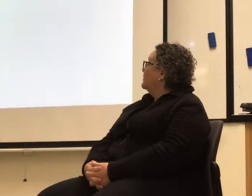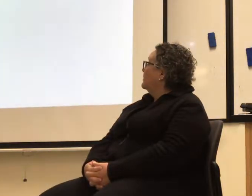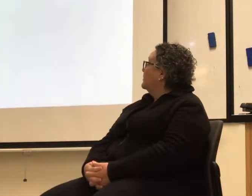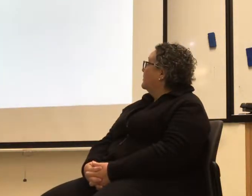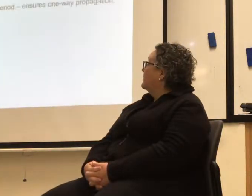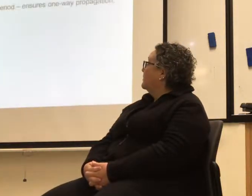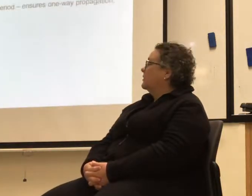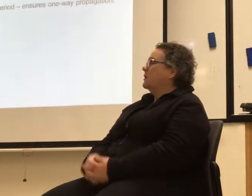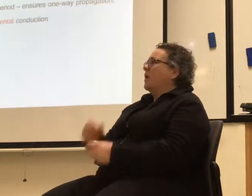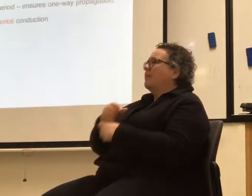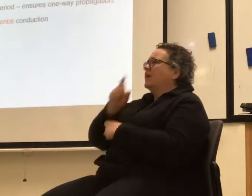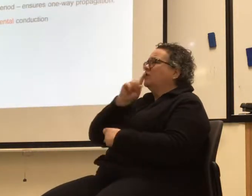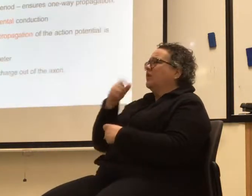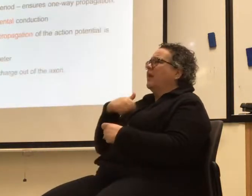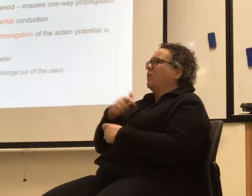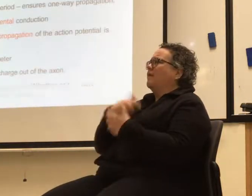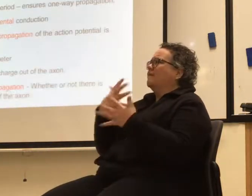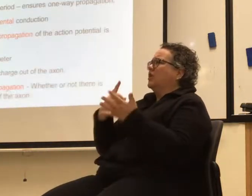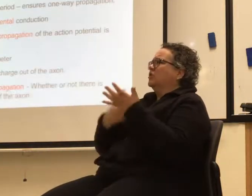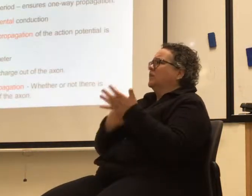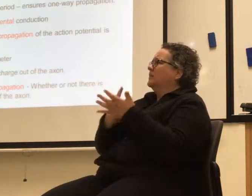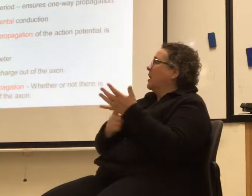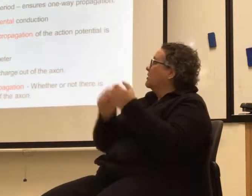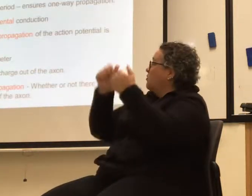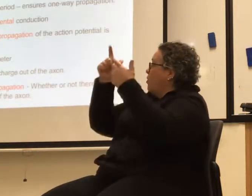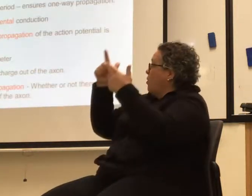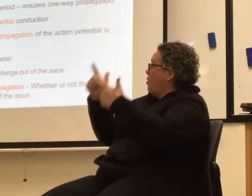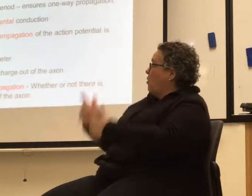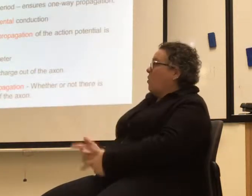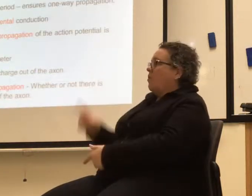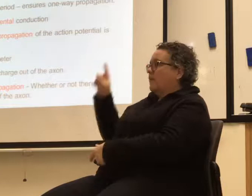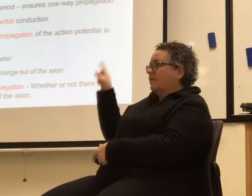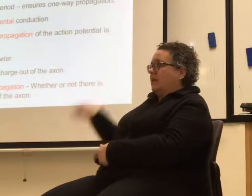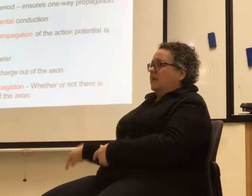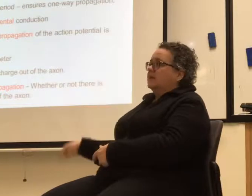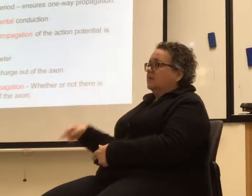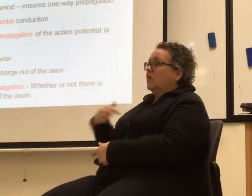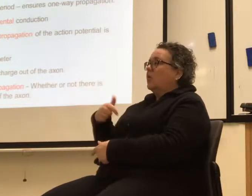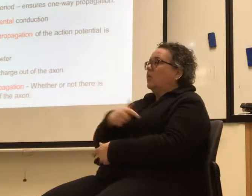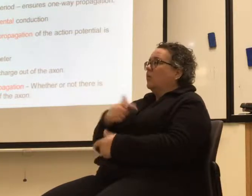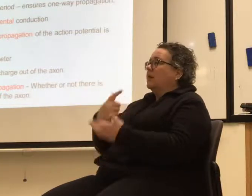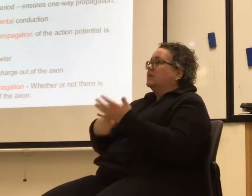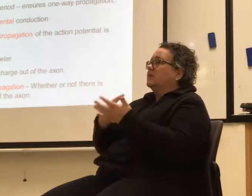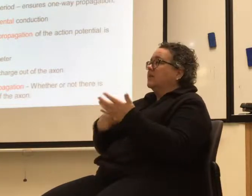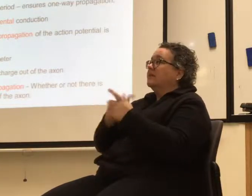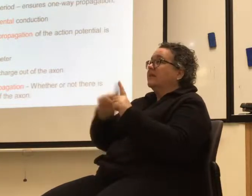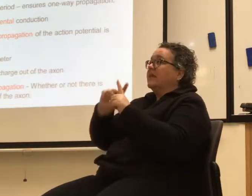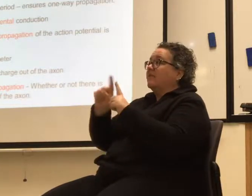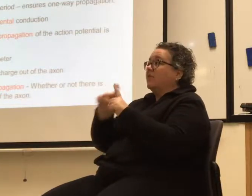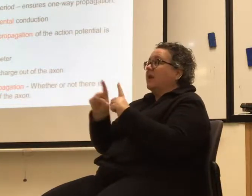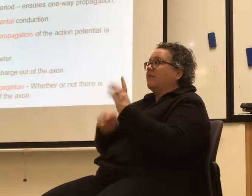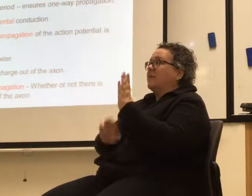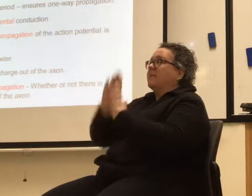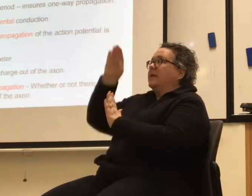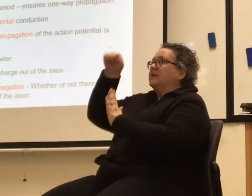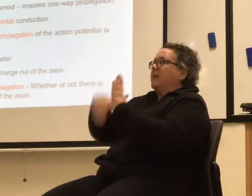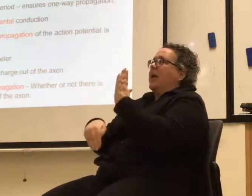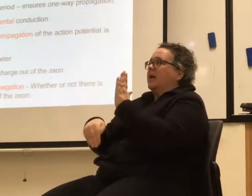Now let's make sure we covered all these properties of the action potential. We went through the different phases of the big spike.